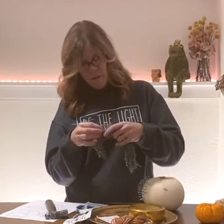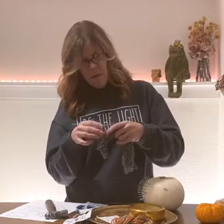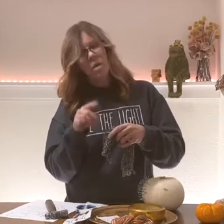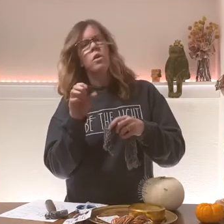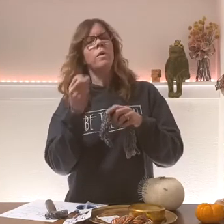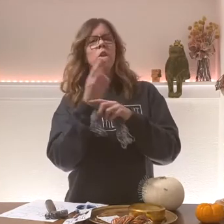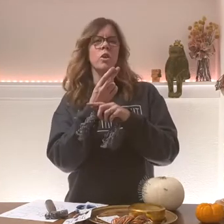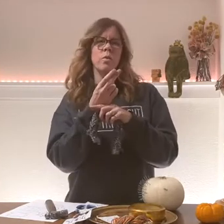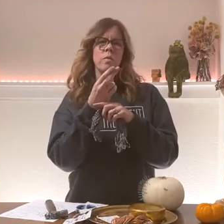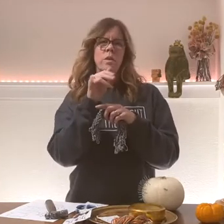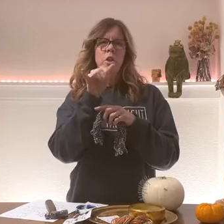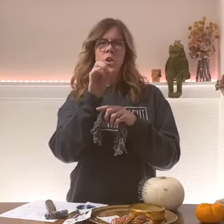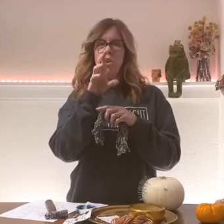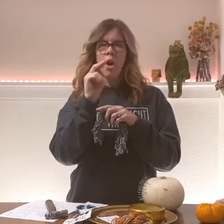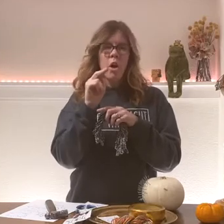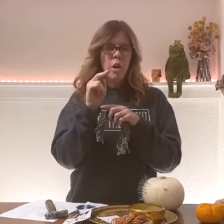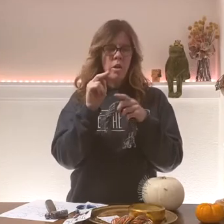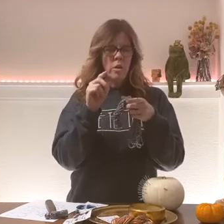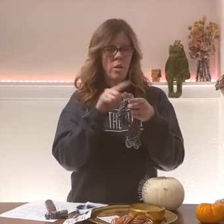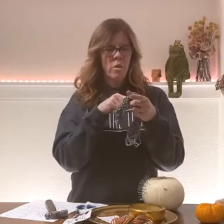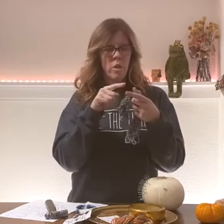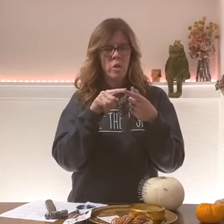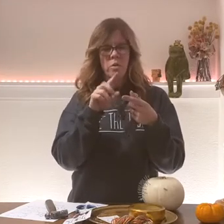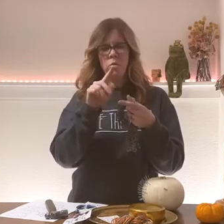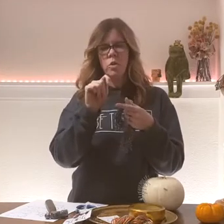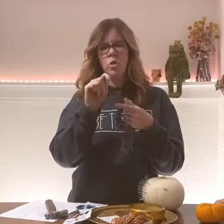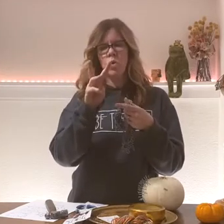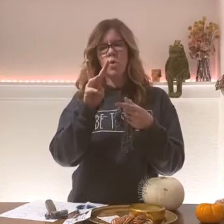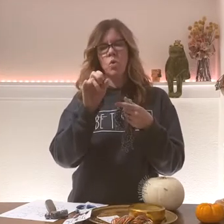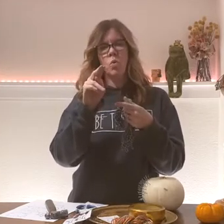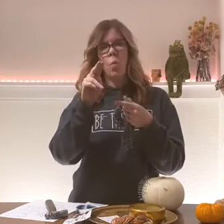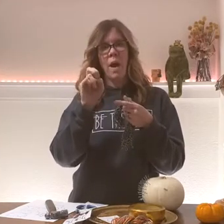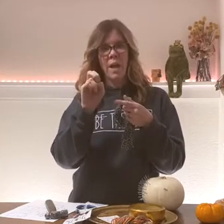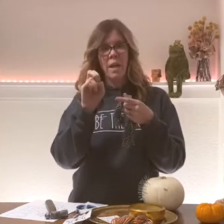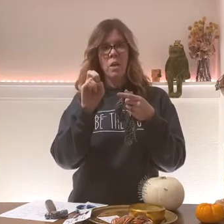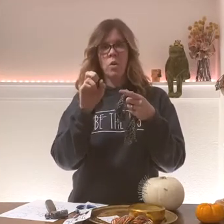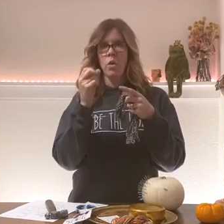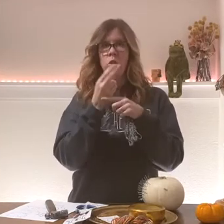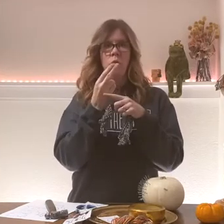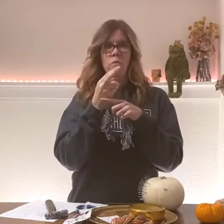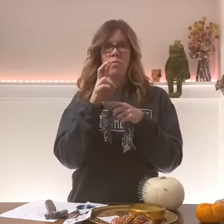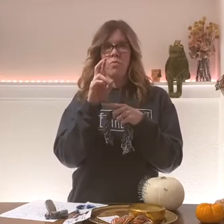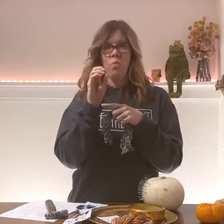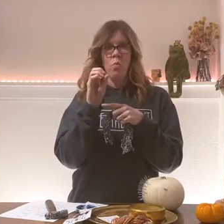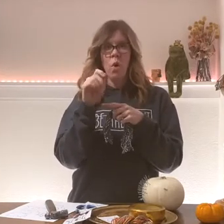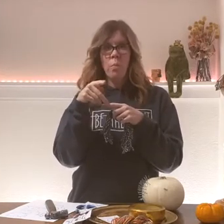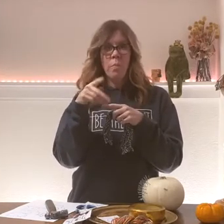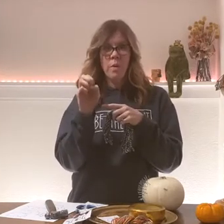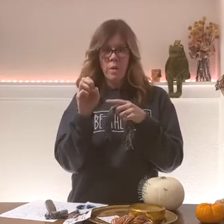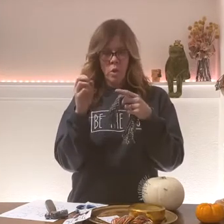You can use yarn, you can use twine, you could use rope, you could